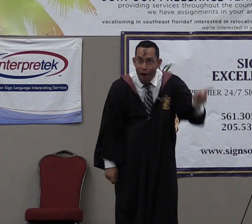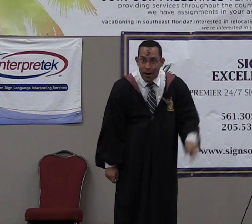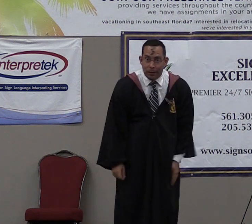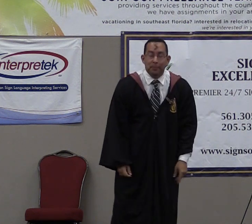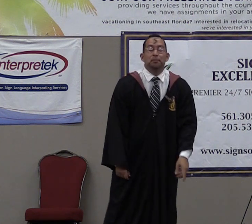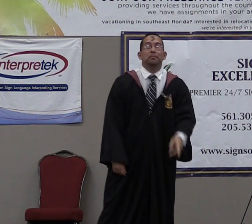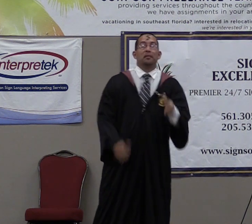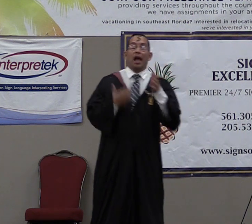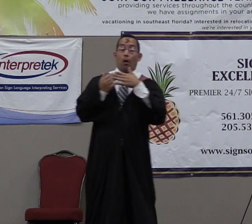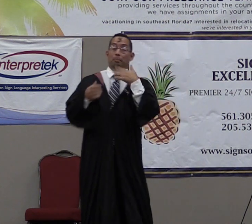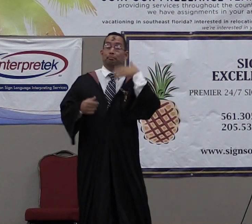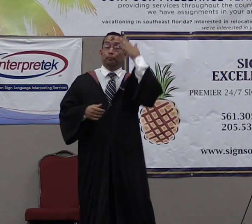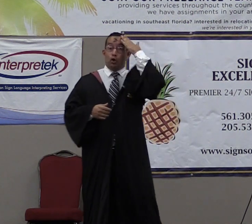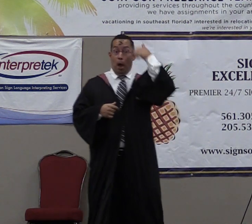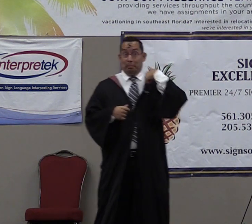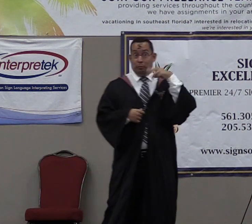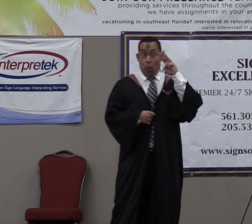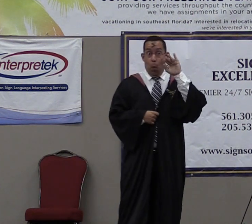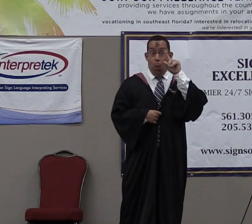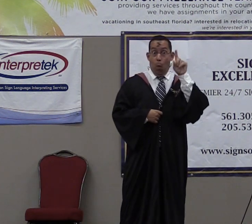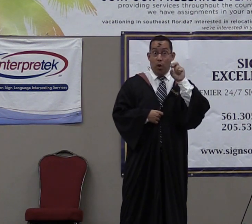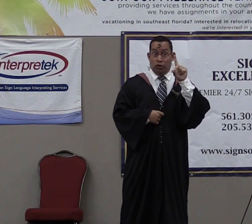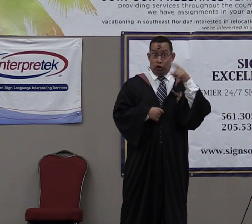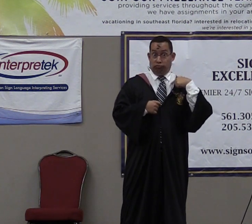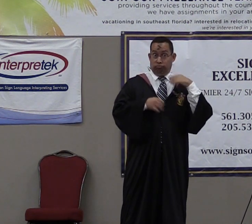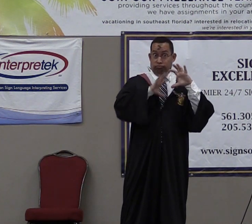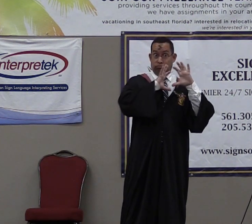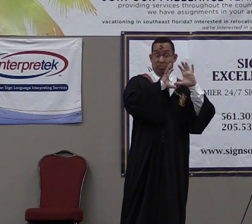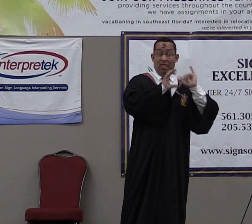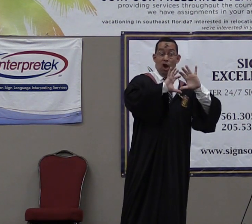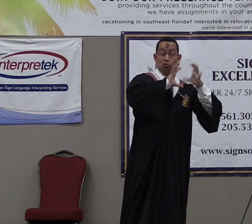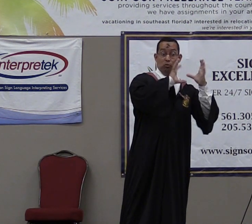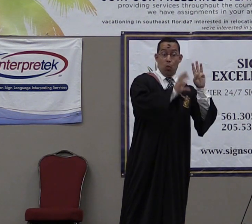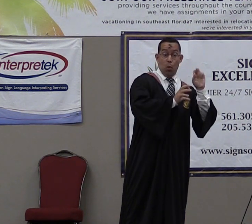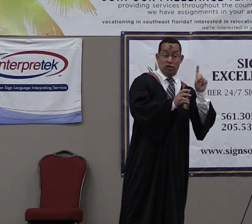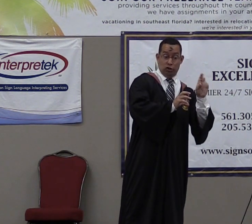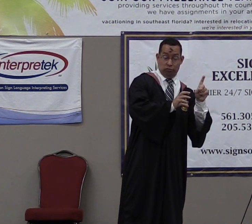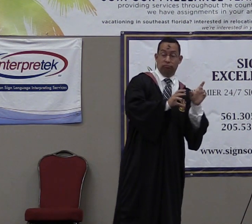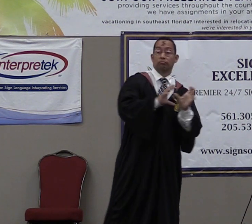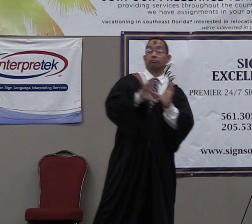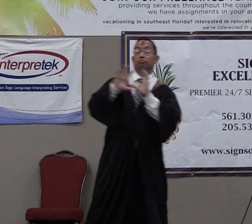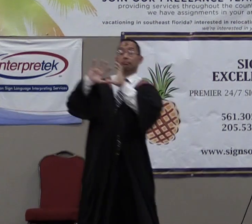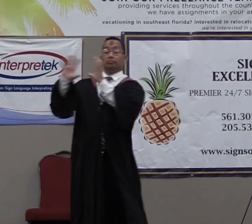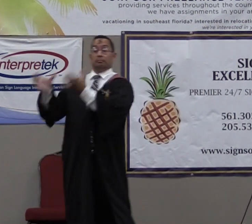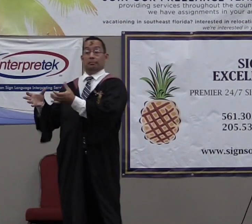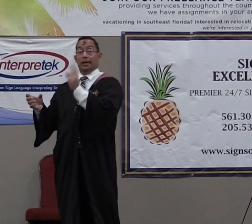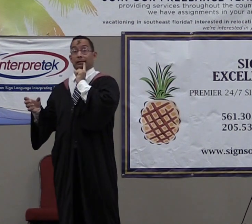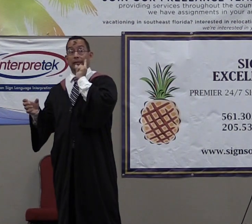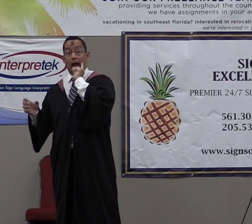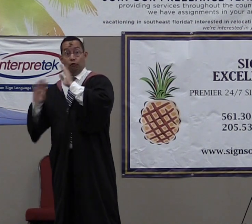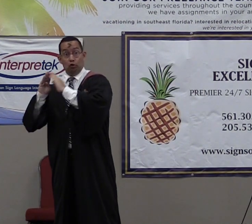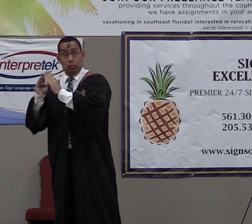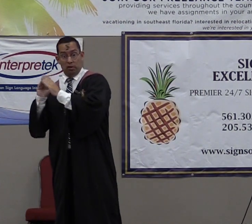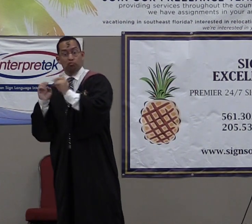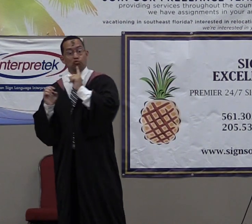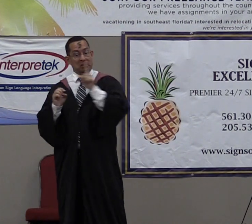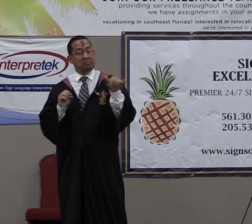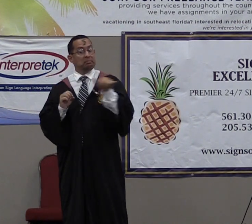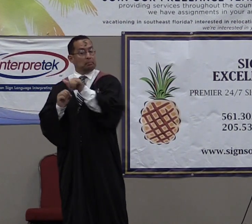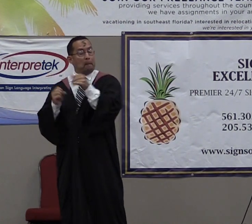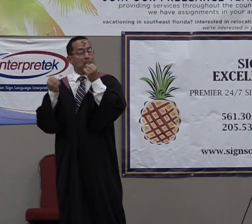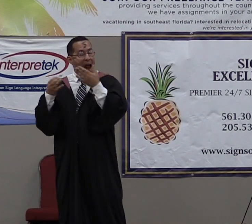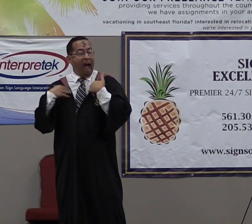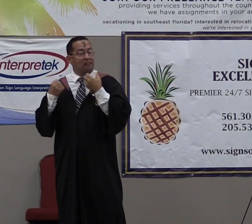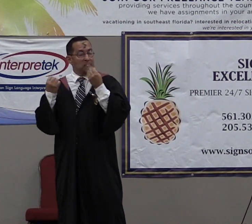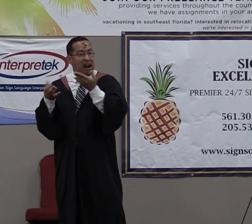and I'm finally back. It's good to see you all. So you know, the wizards and you know